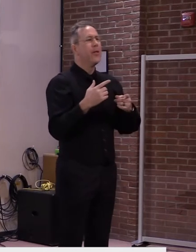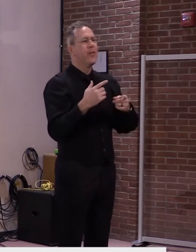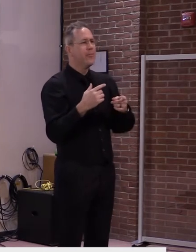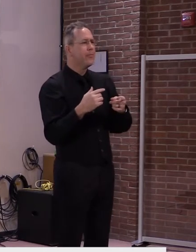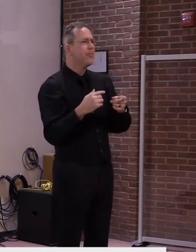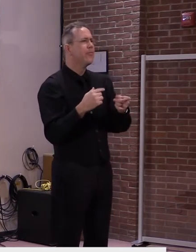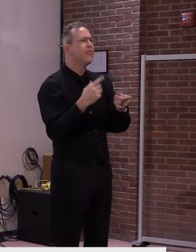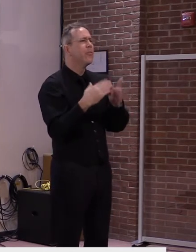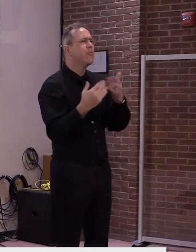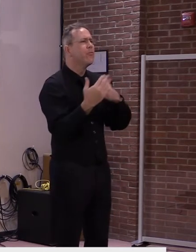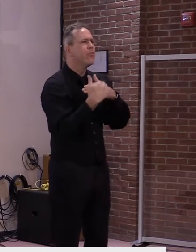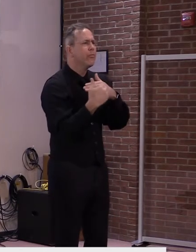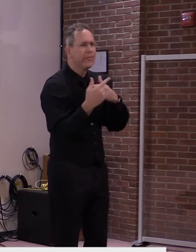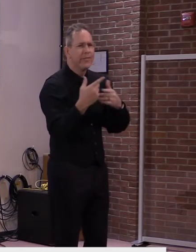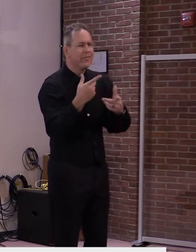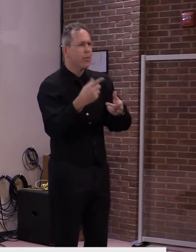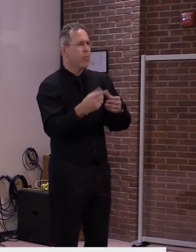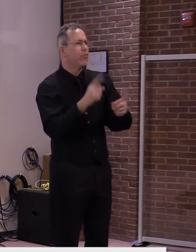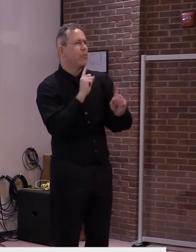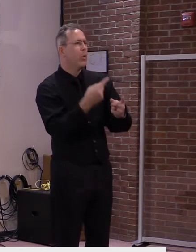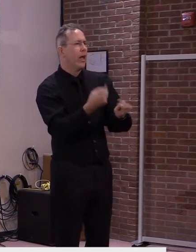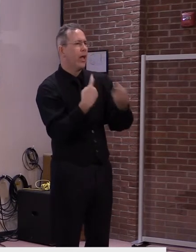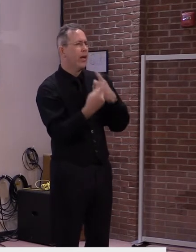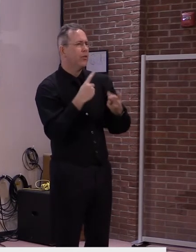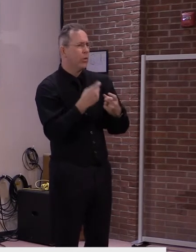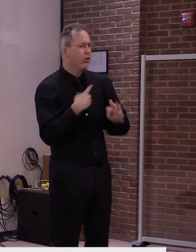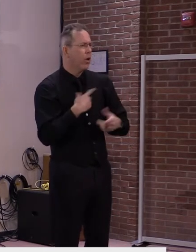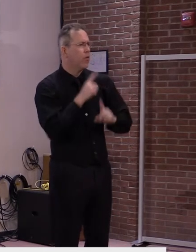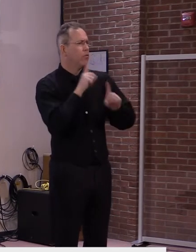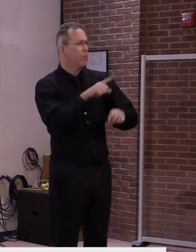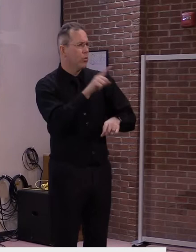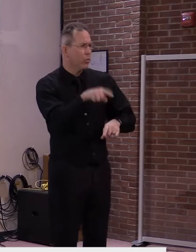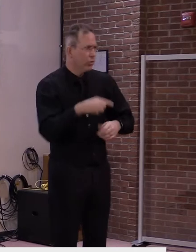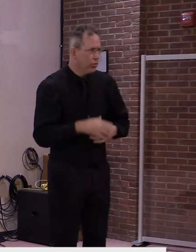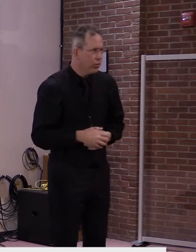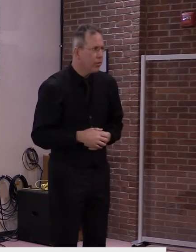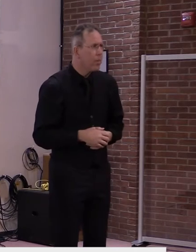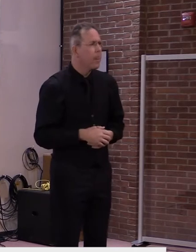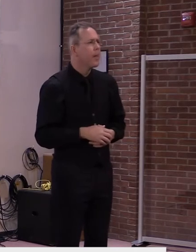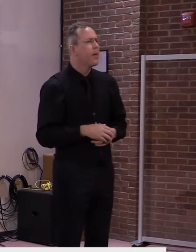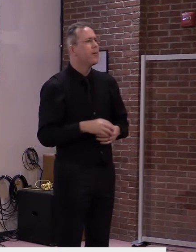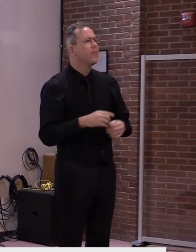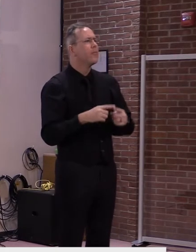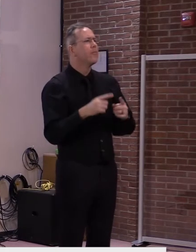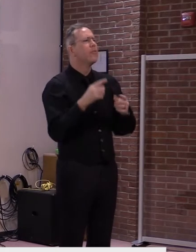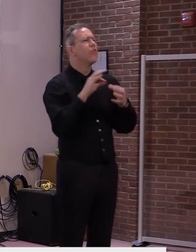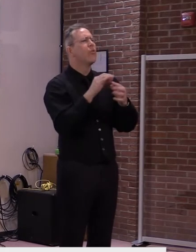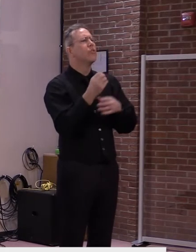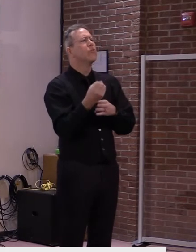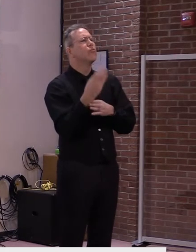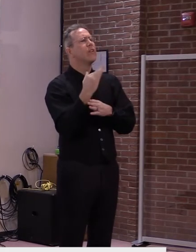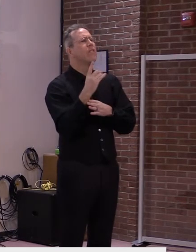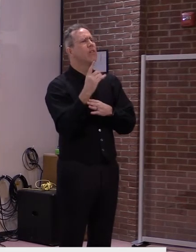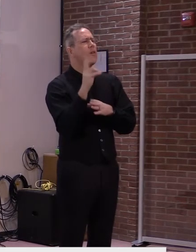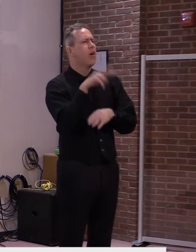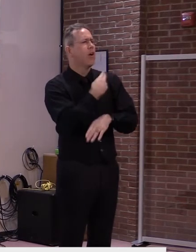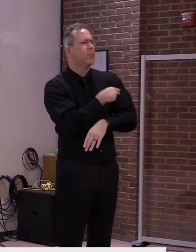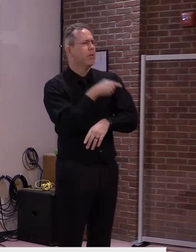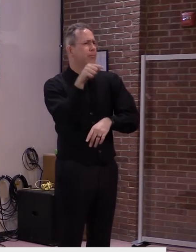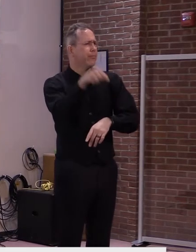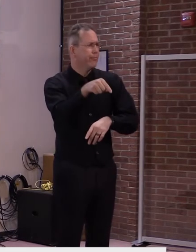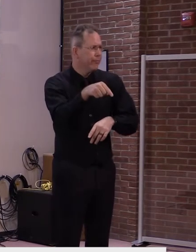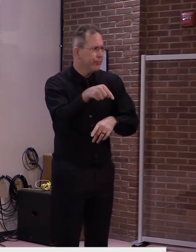press conference on the situation at Springfield Hospital. Just moments before we walking into